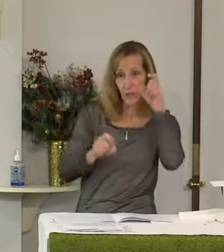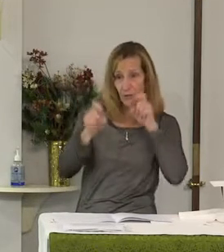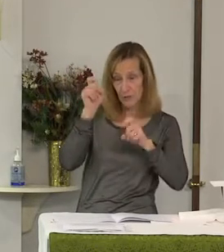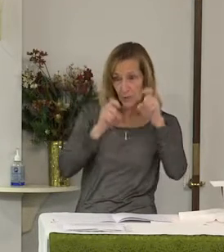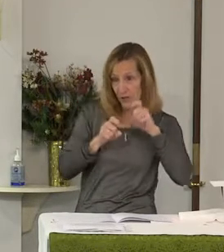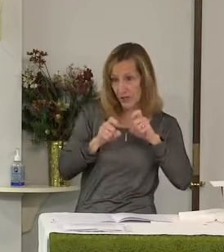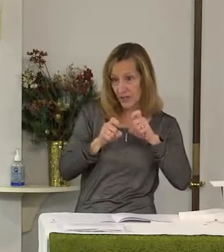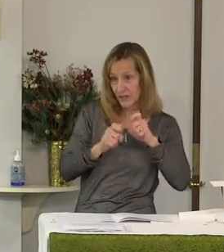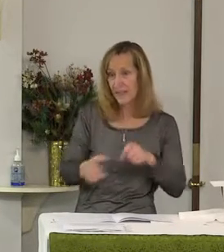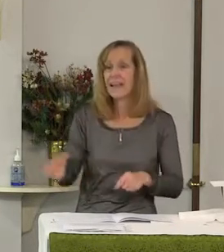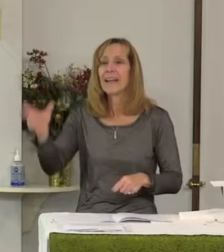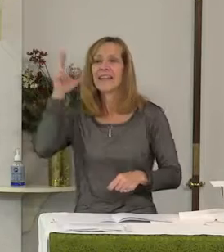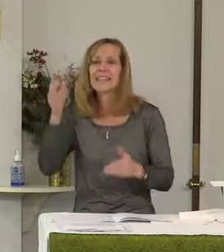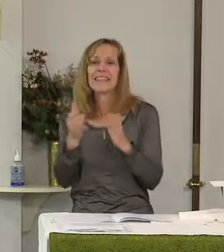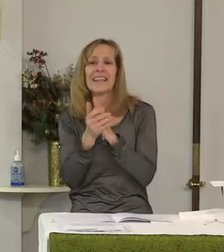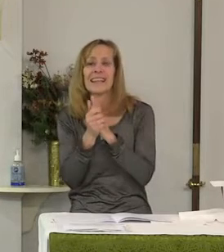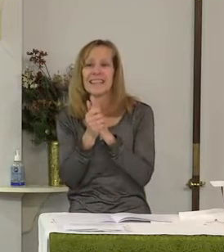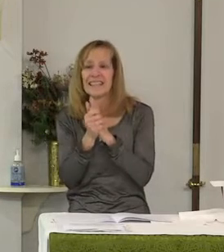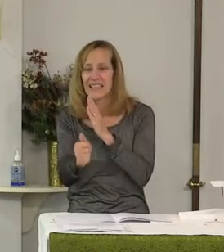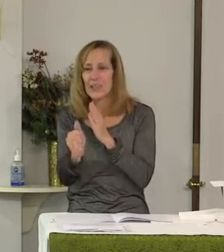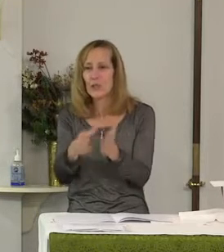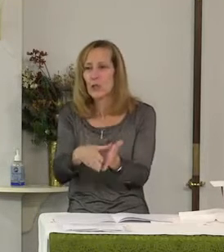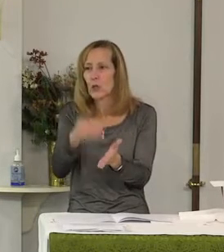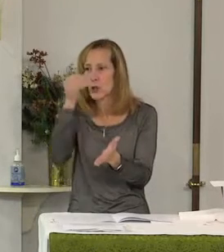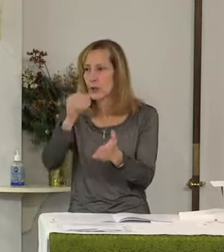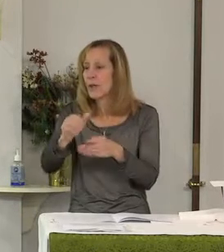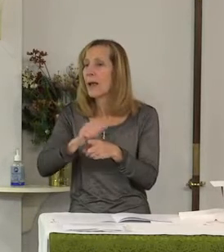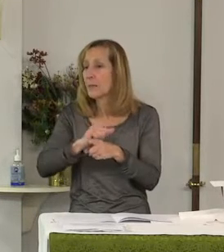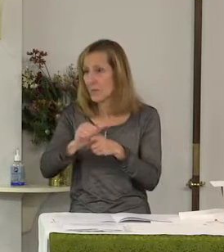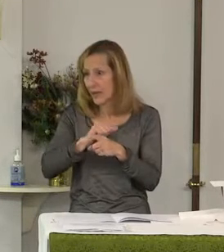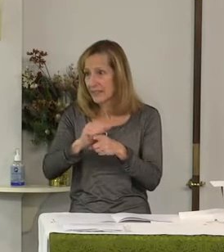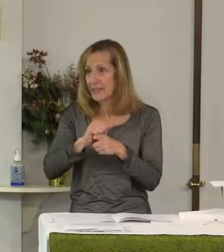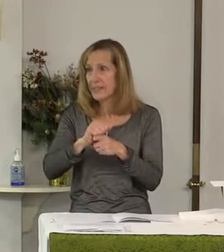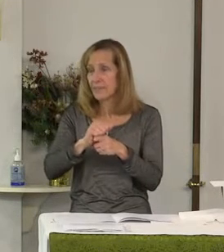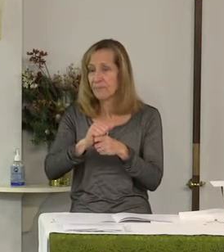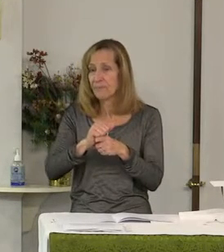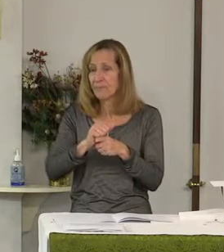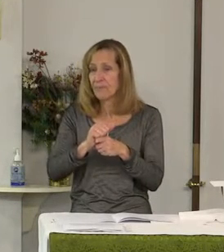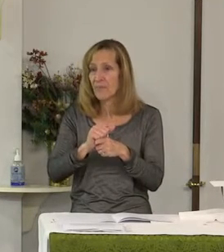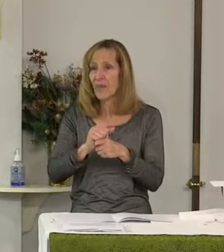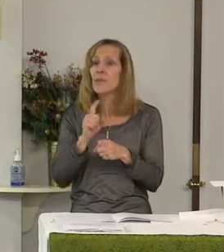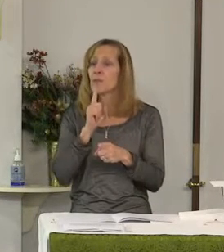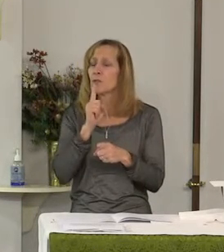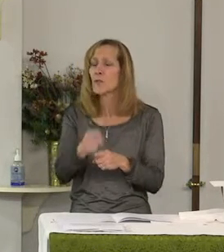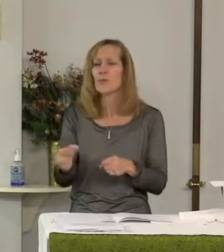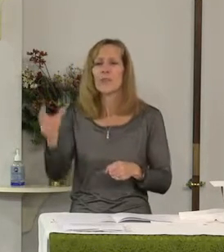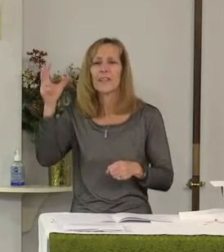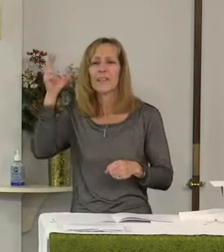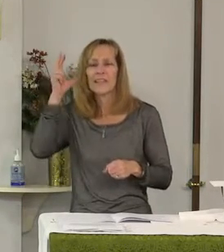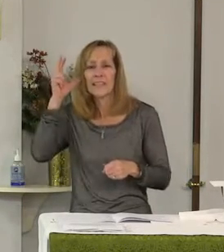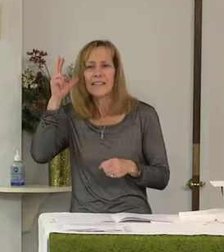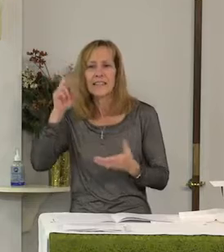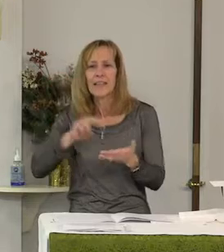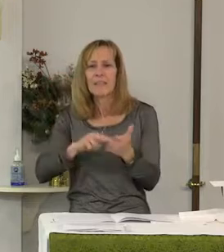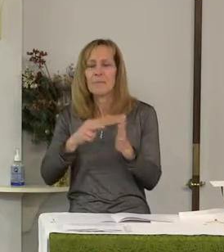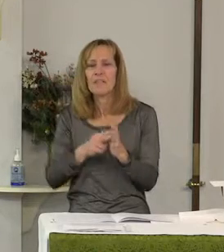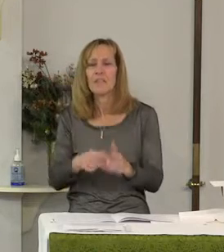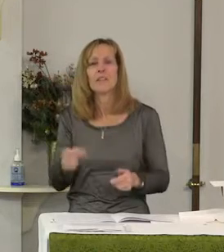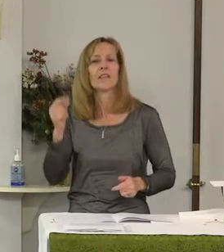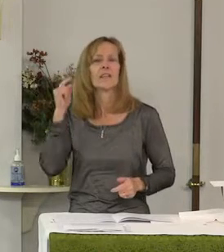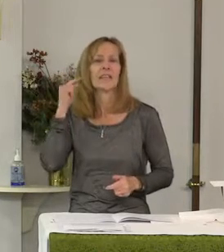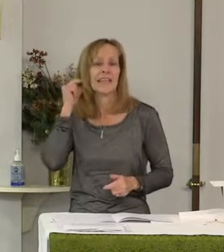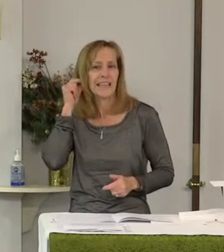Listening is a skill to be learned and practiced. And to truly listen involves your